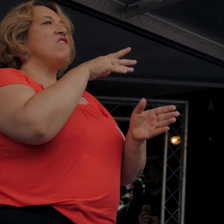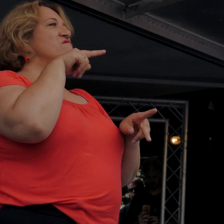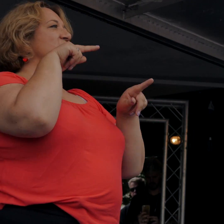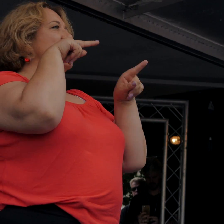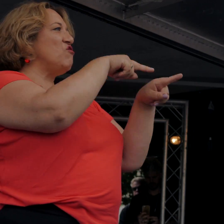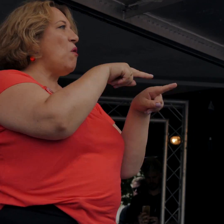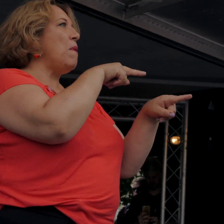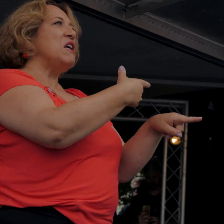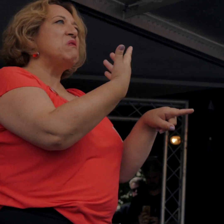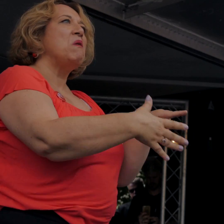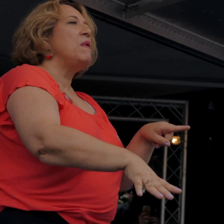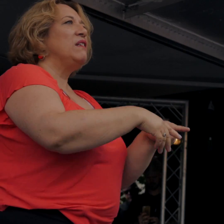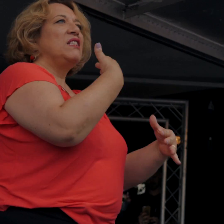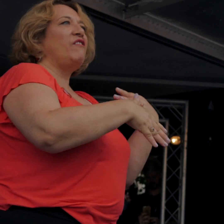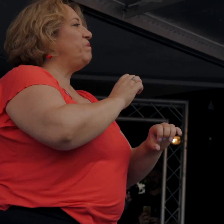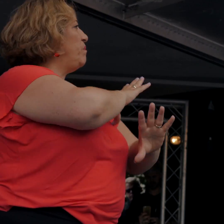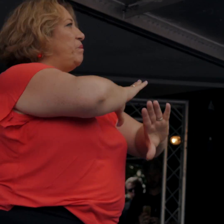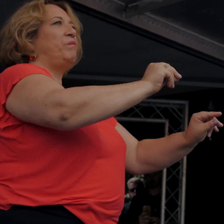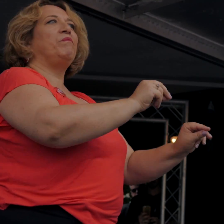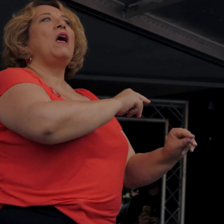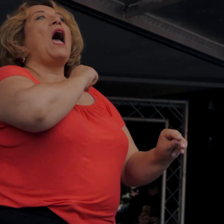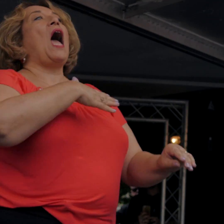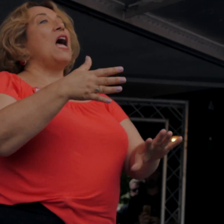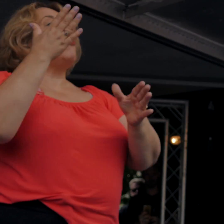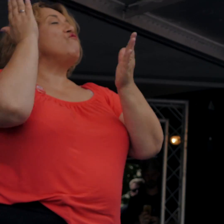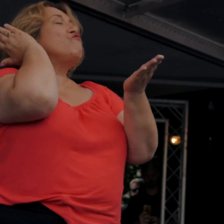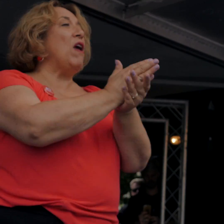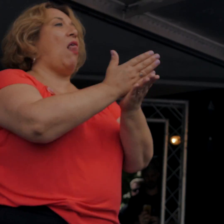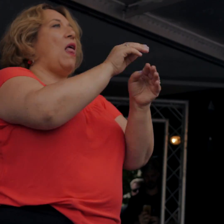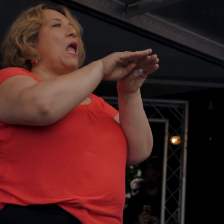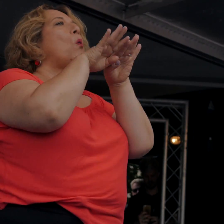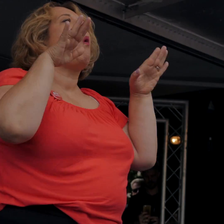make sure there is real equal pay in this country.